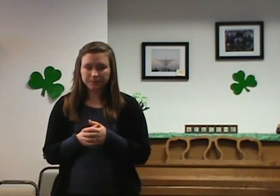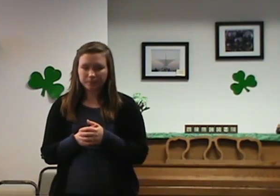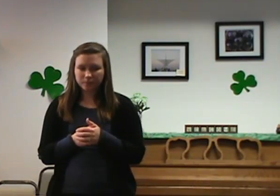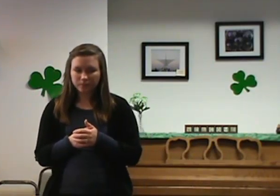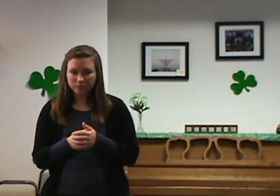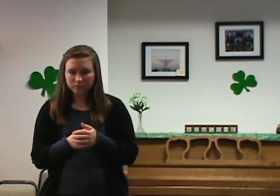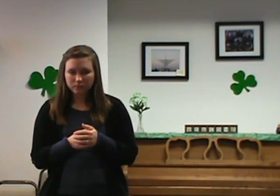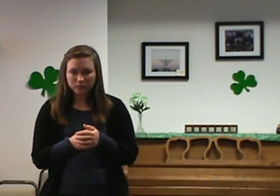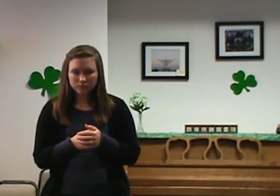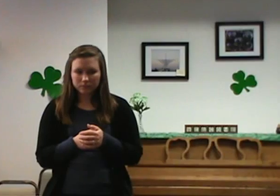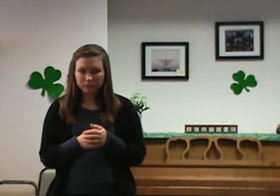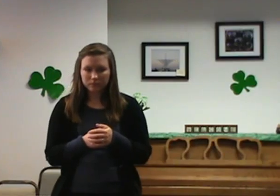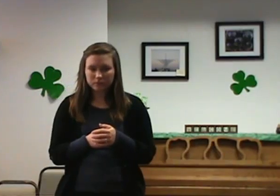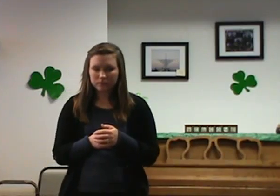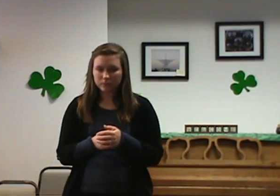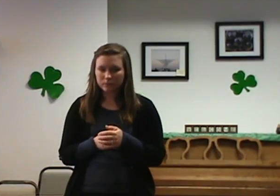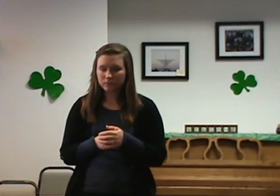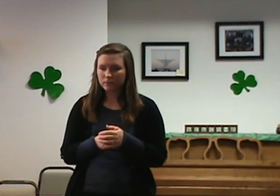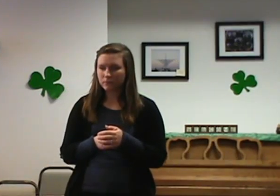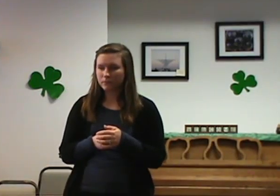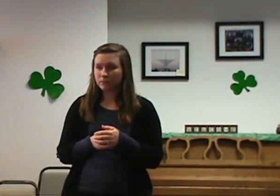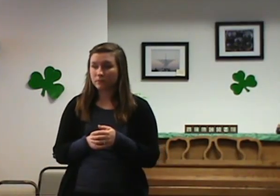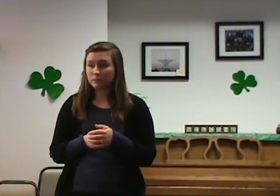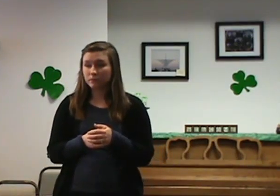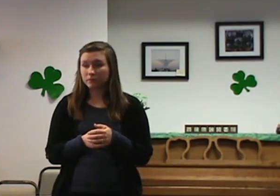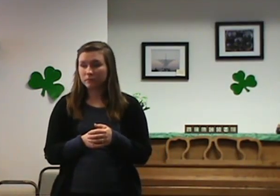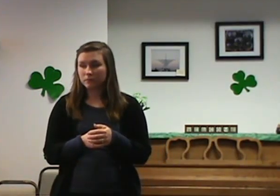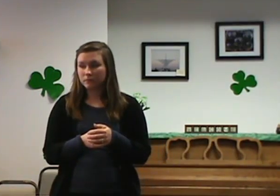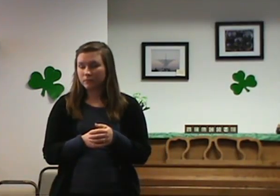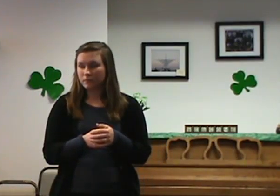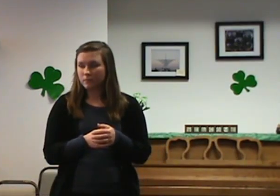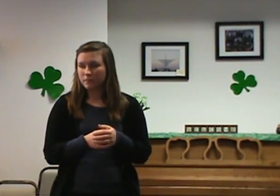The time is now 11 minutes to 9 a.m.